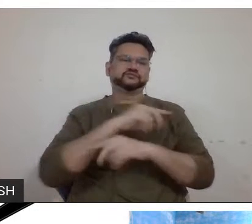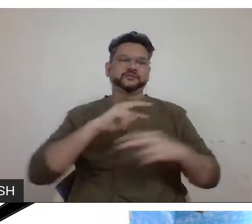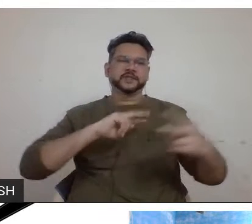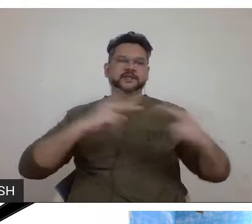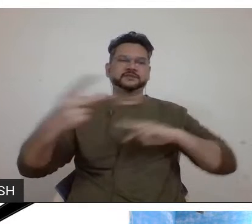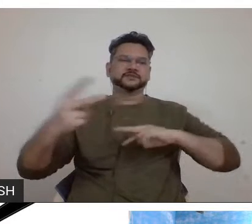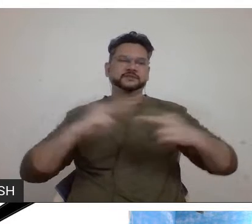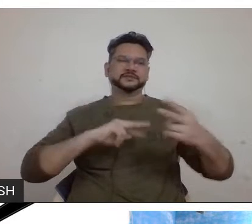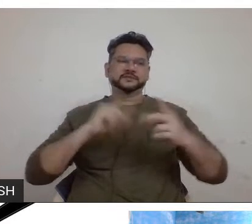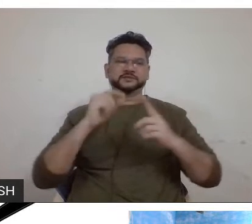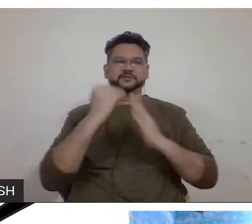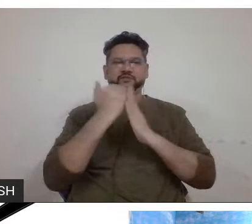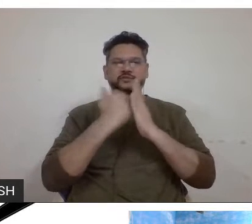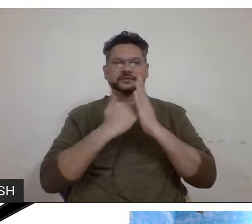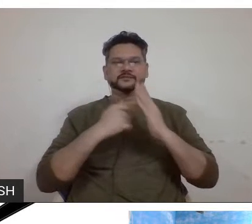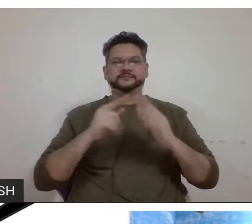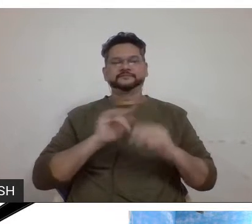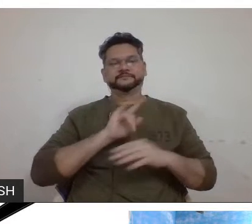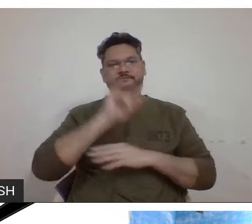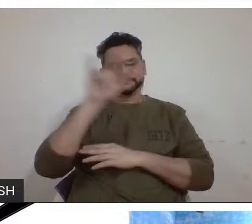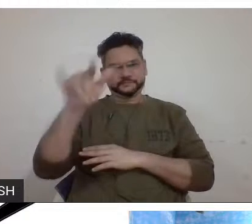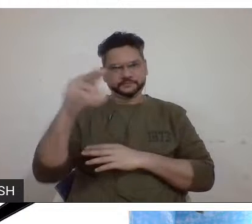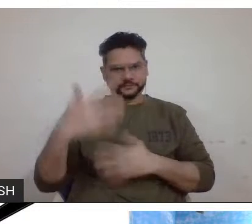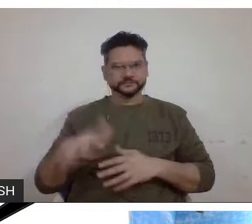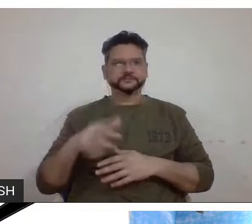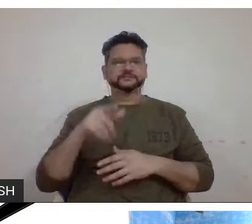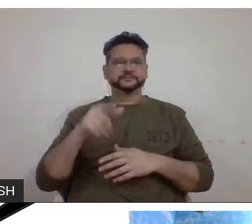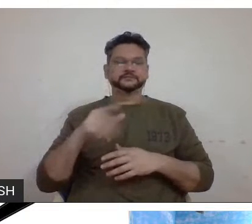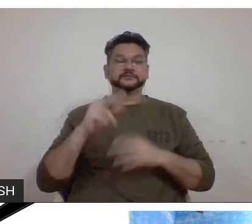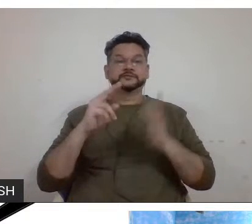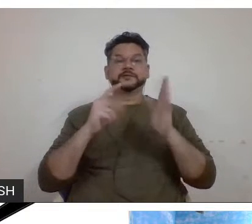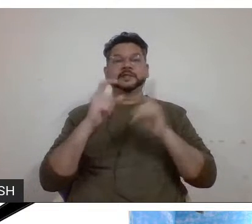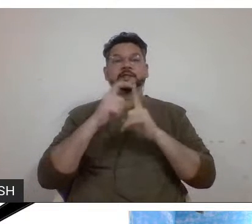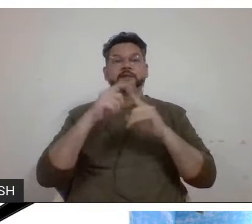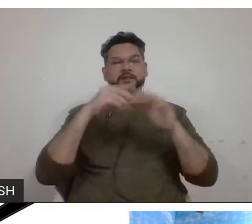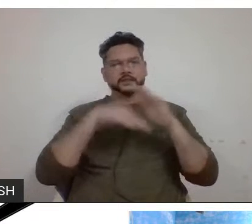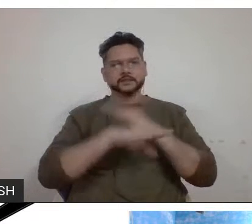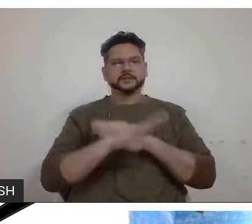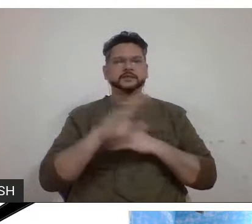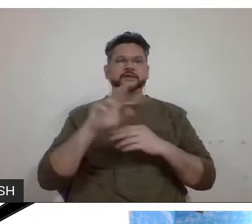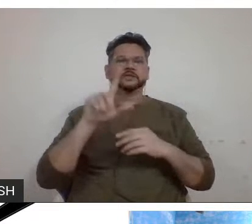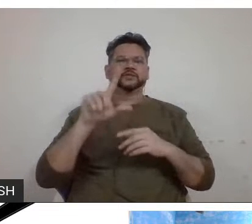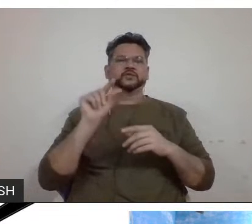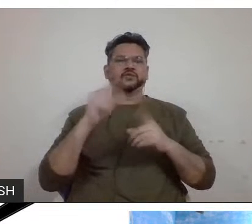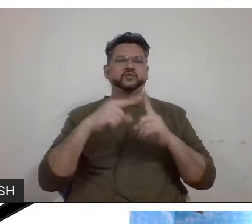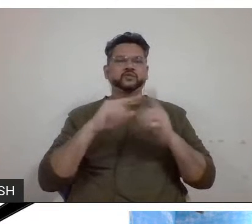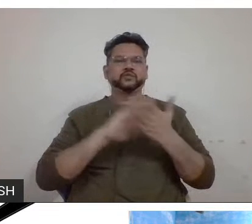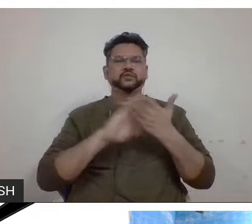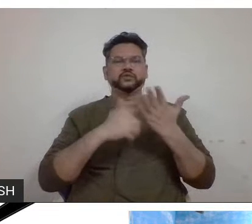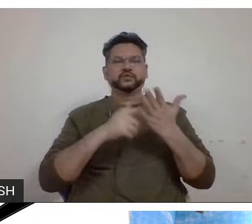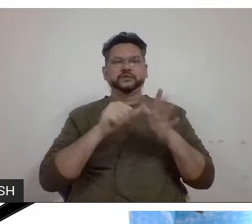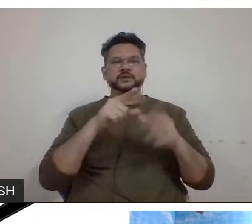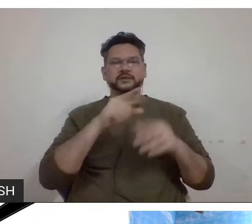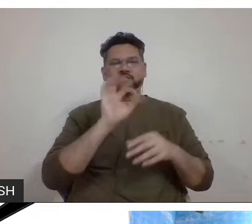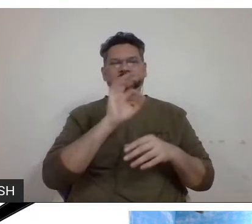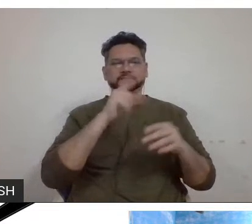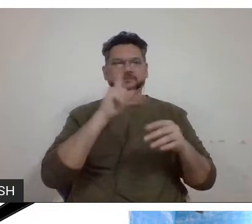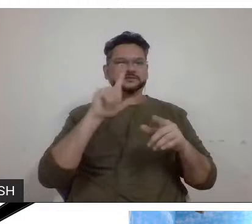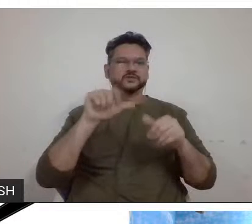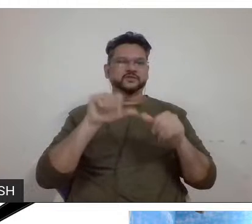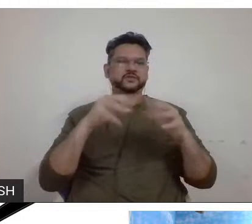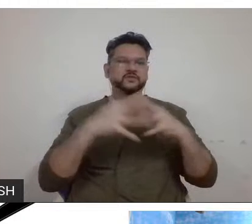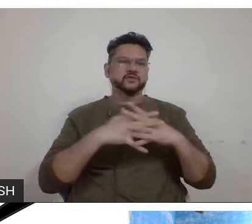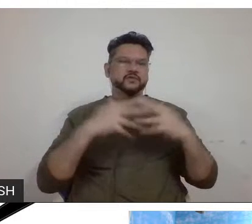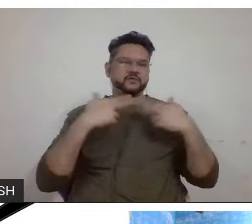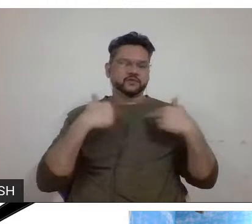worked for Luthra and Luthra Law Offices, New Delhi as an associate and ONGC Vadodara